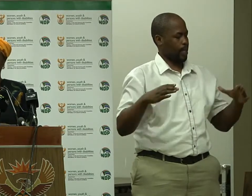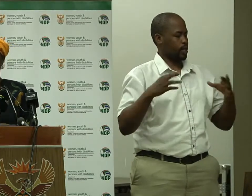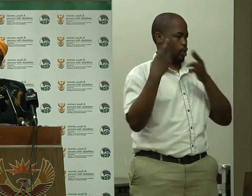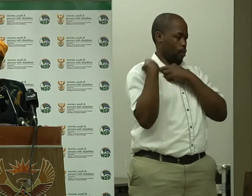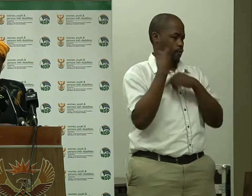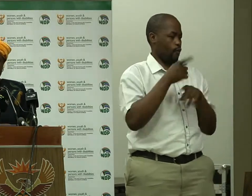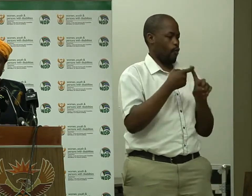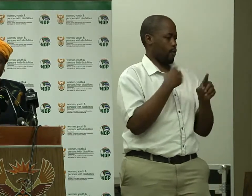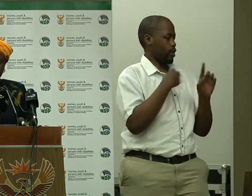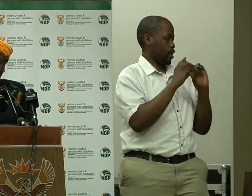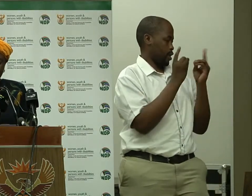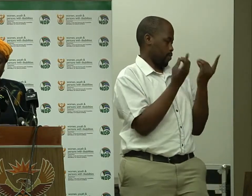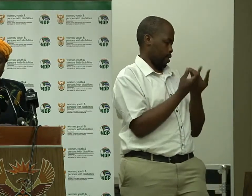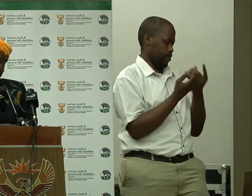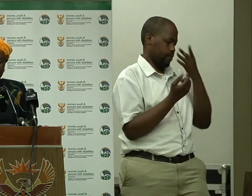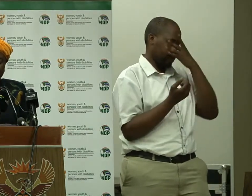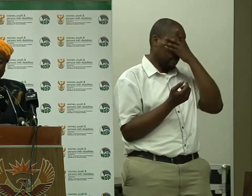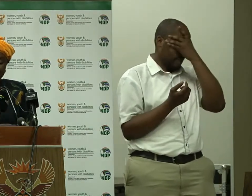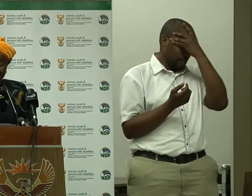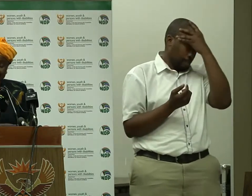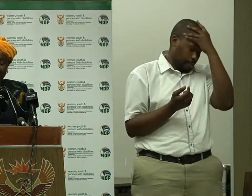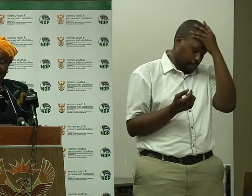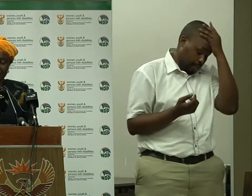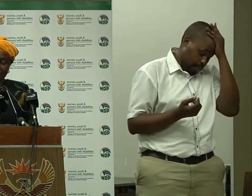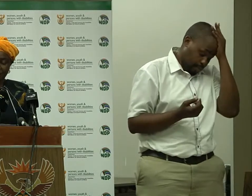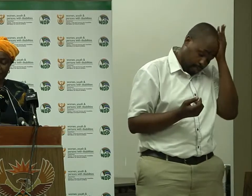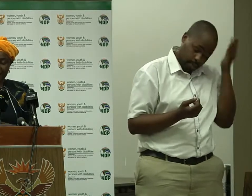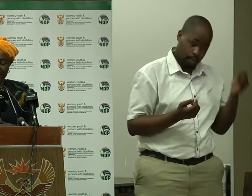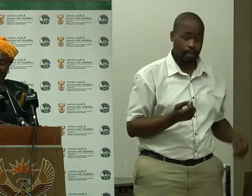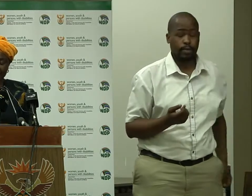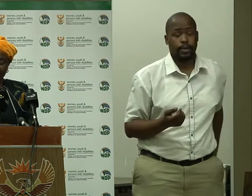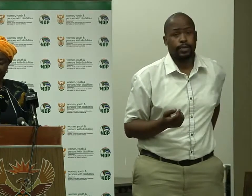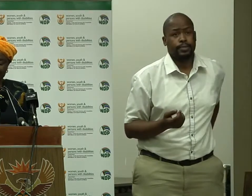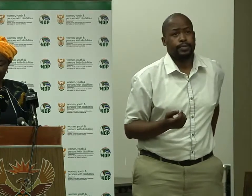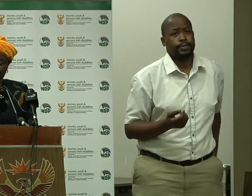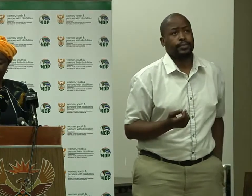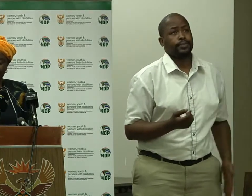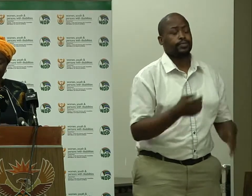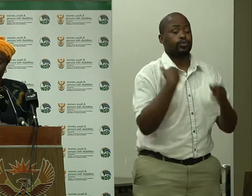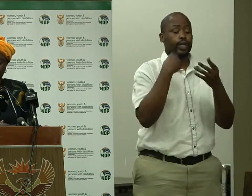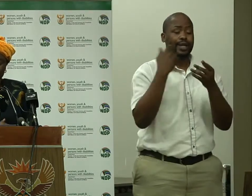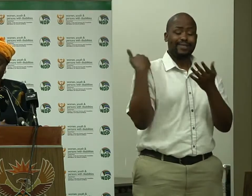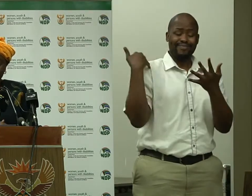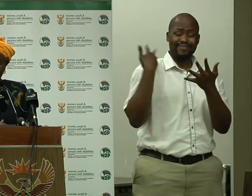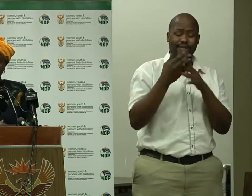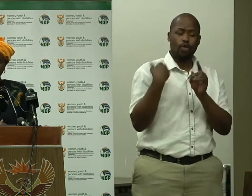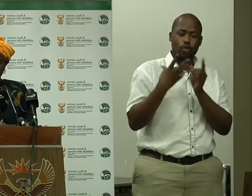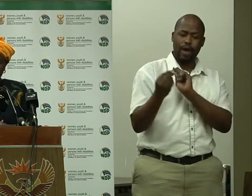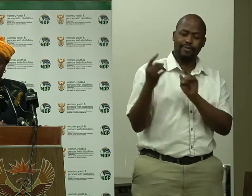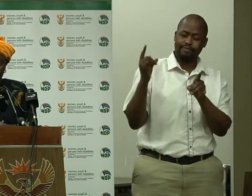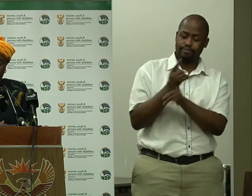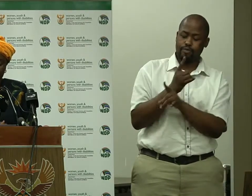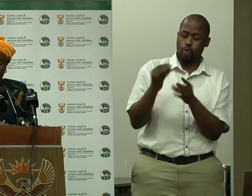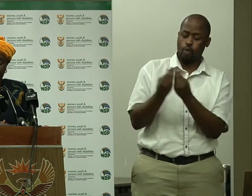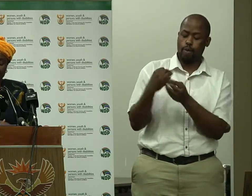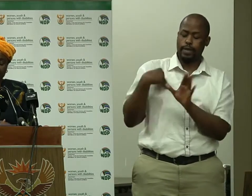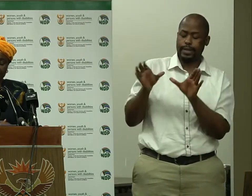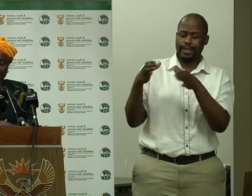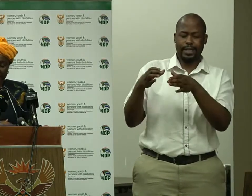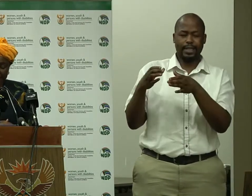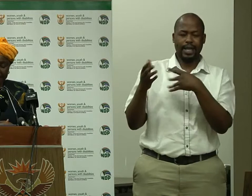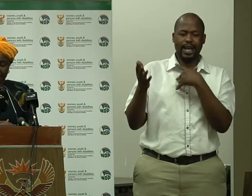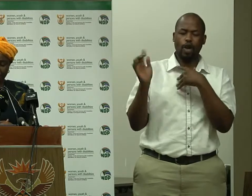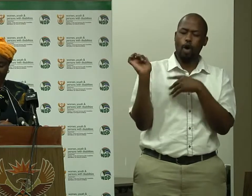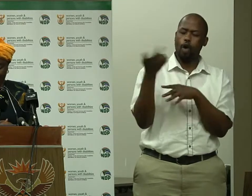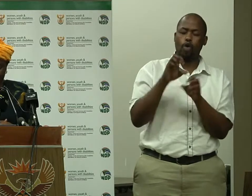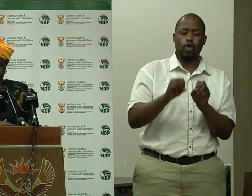of the department. Since then, we've engaged with the sector at every opportunity, and we've